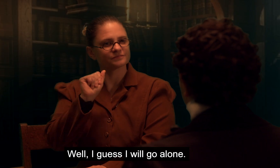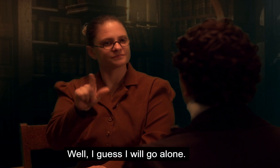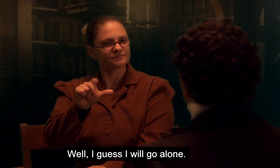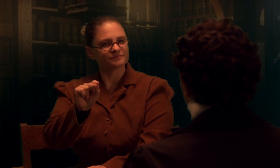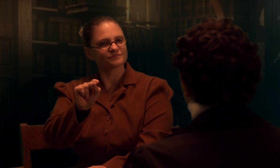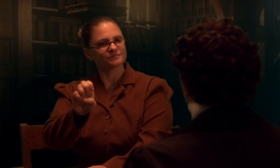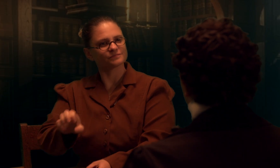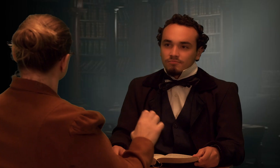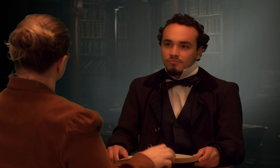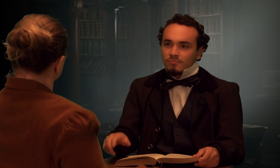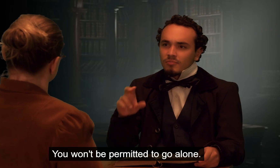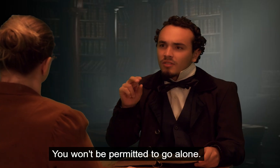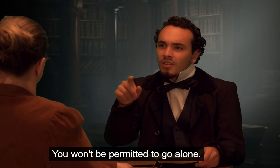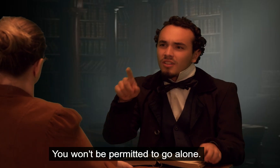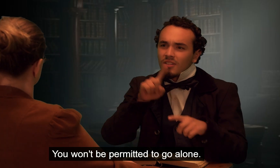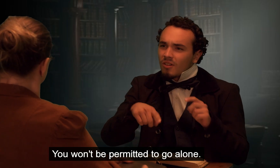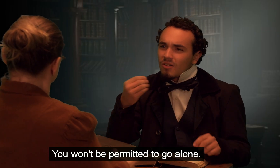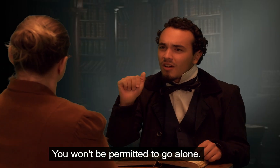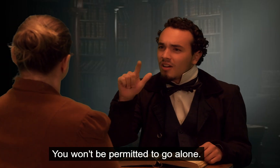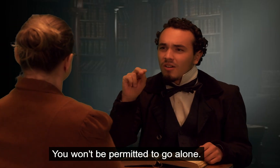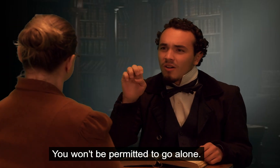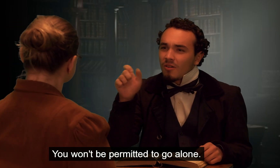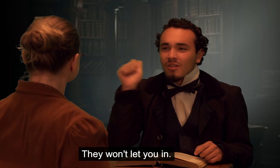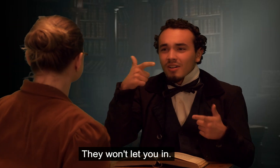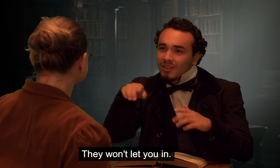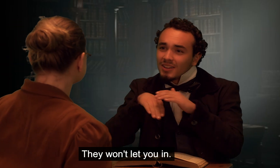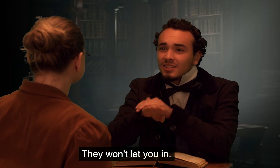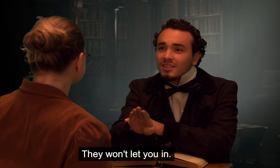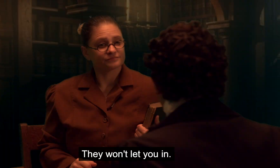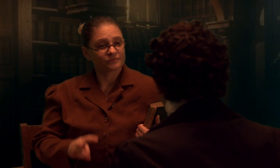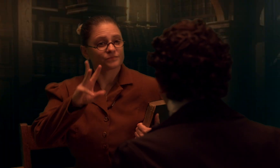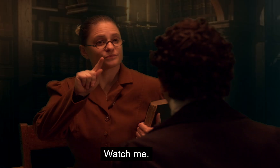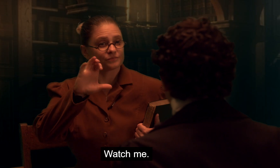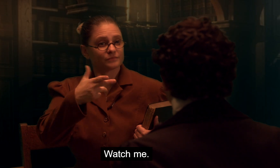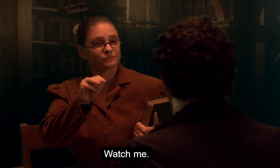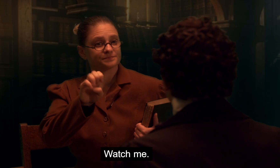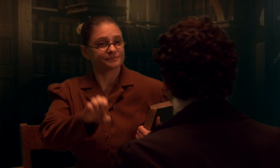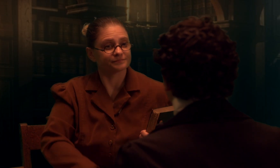alone. You won't be permitted to go alone. They won't let you in. Watch me.